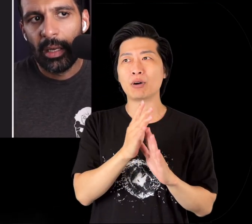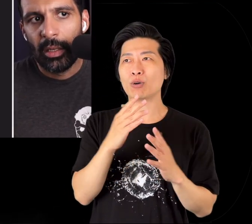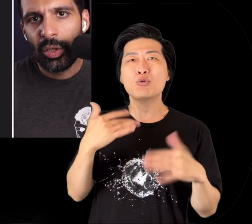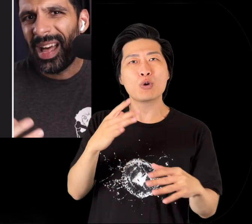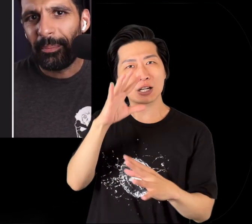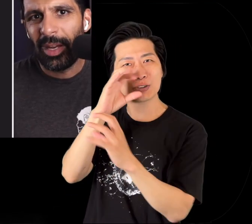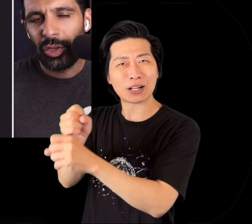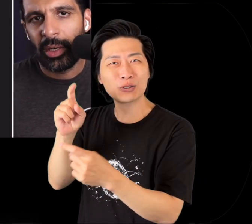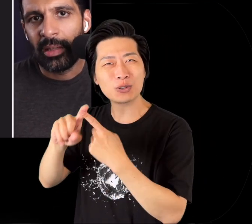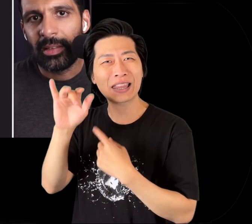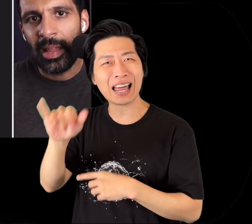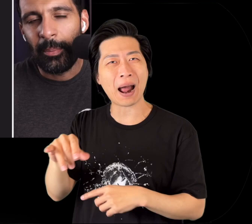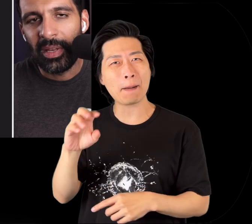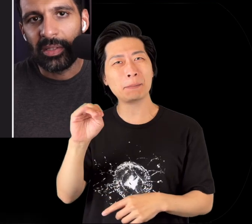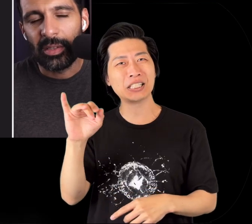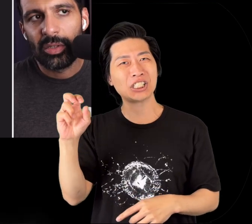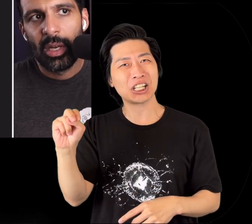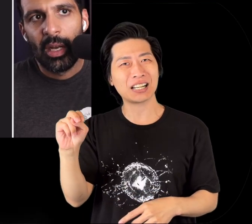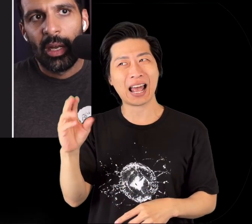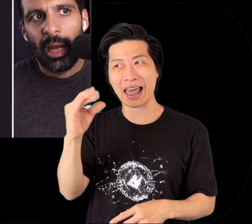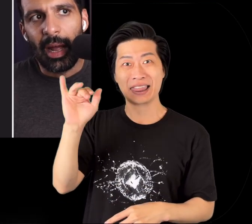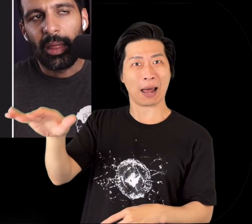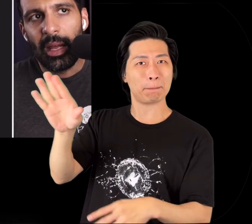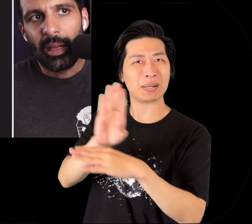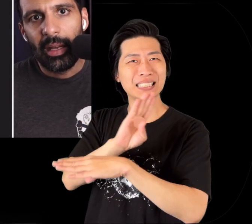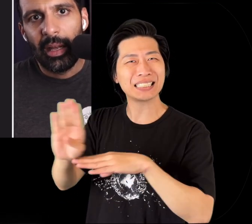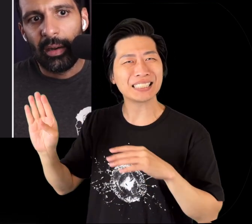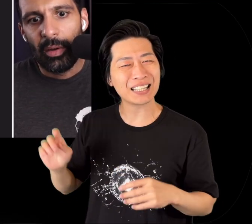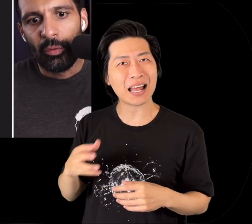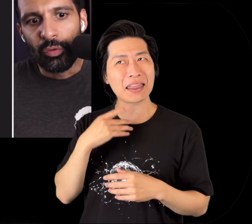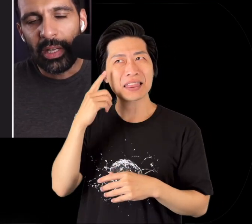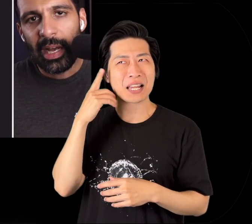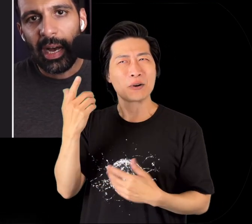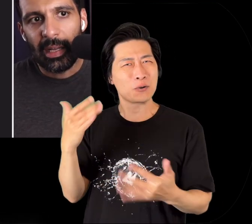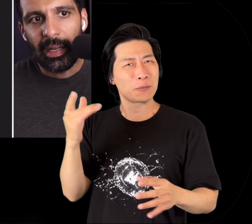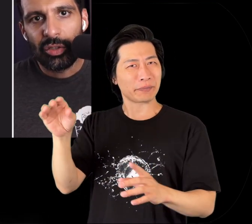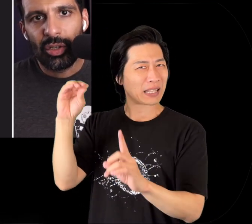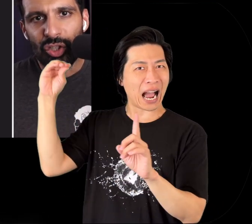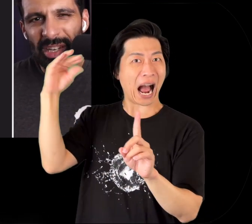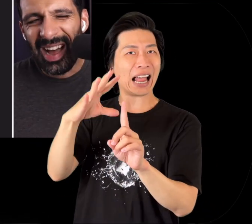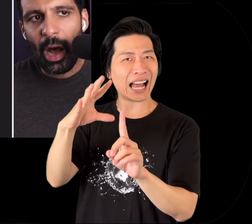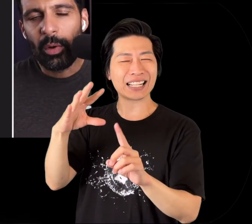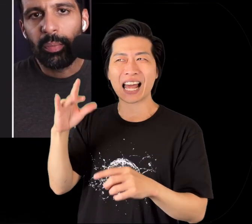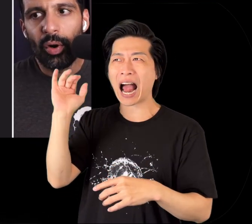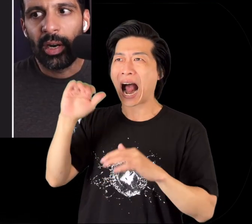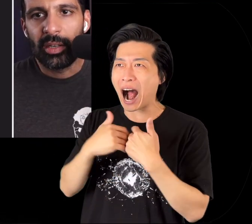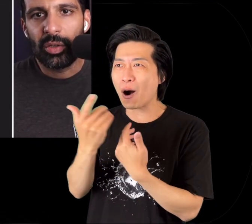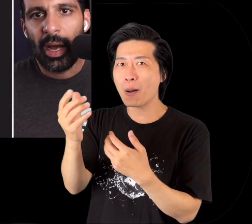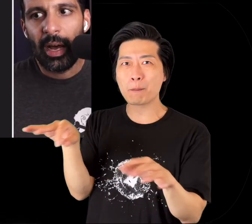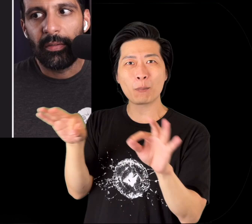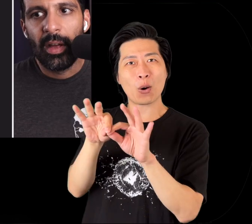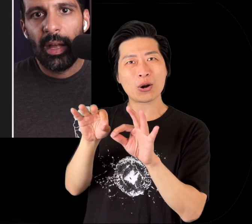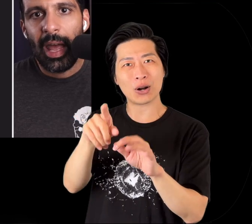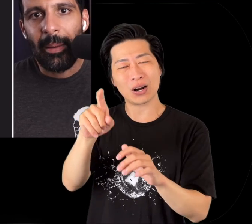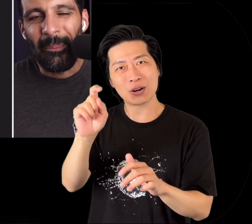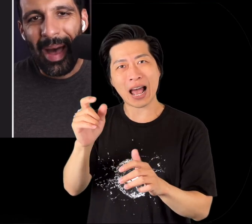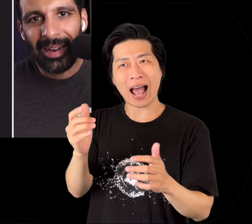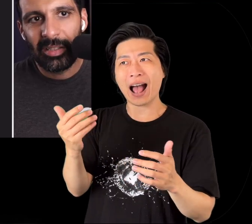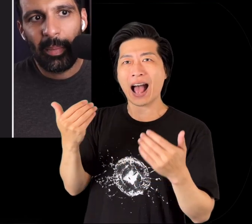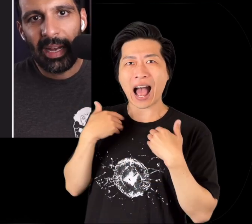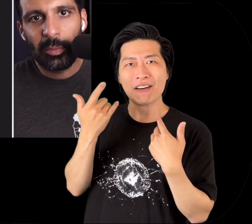attracted to that mission and that business. And I think it really highlights just how important it is to have